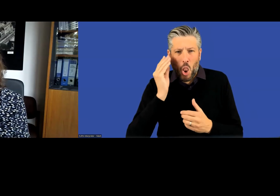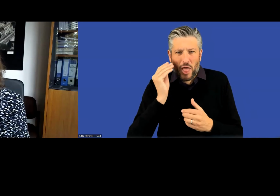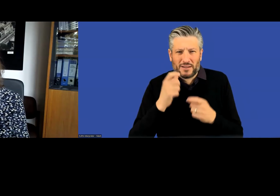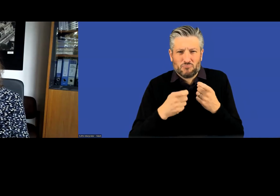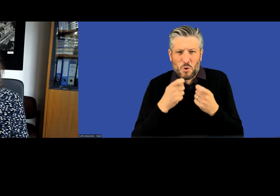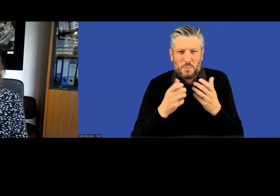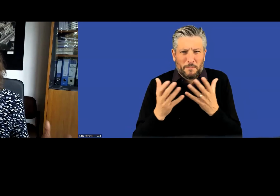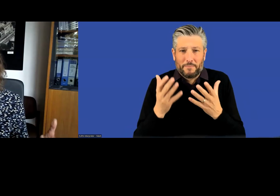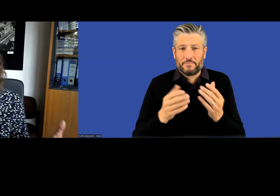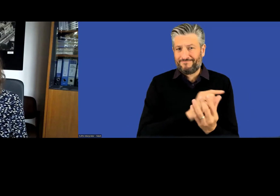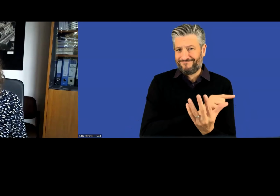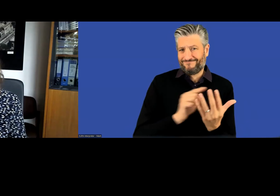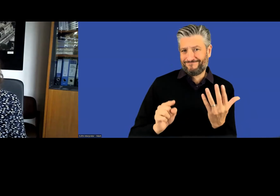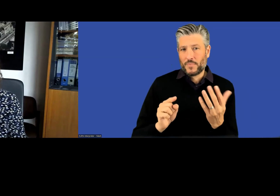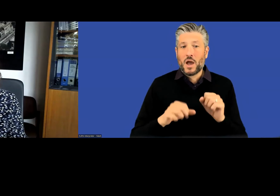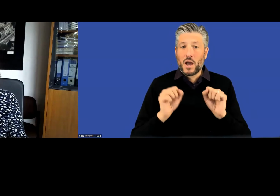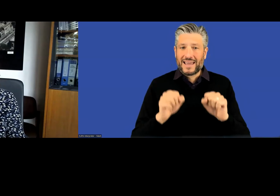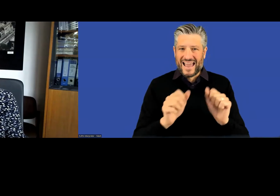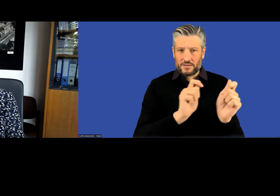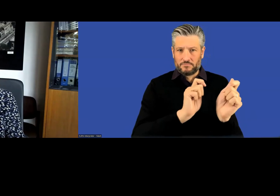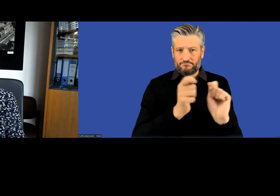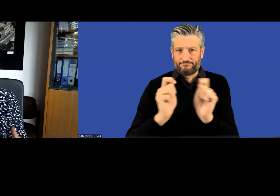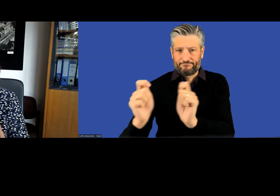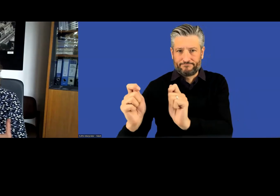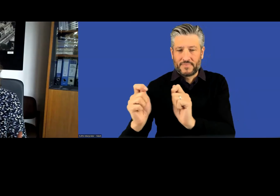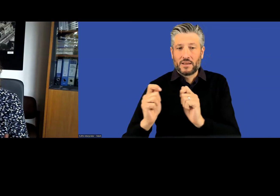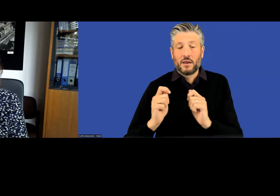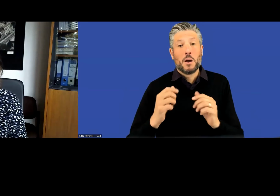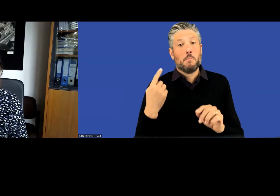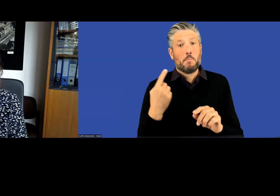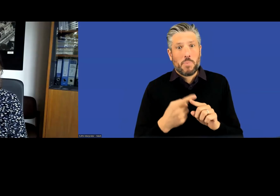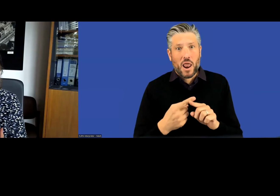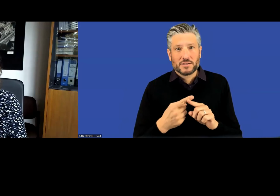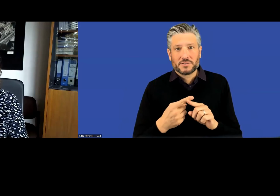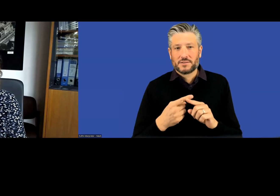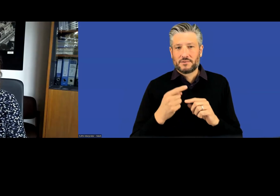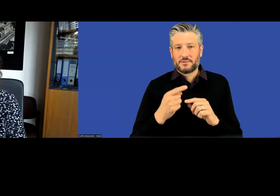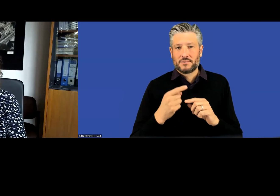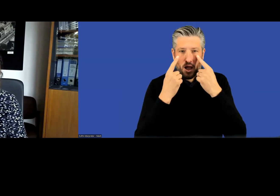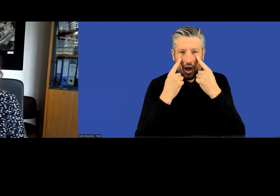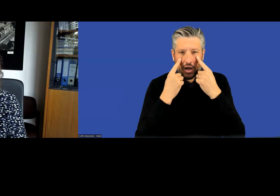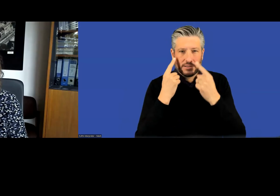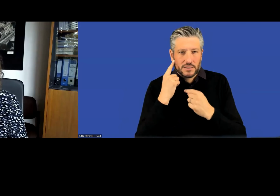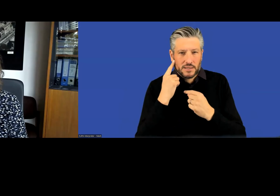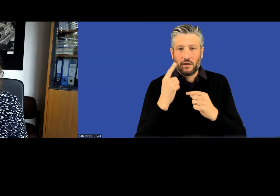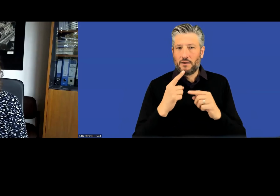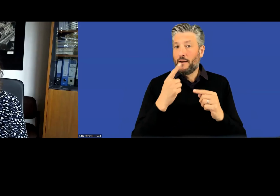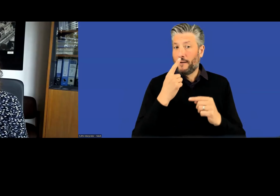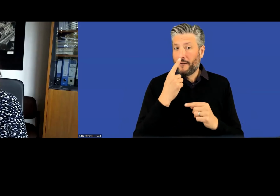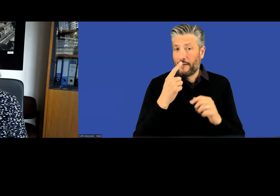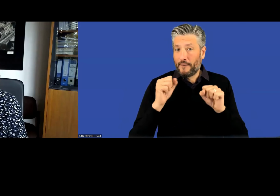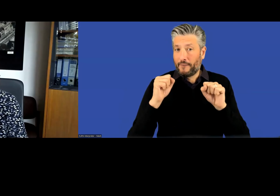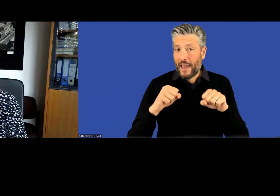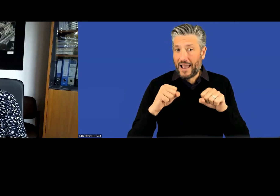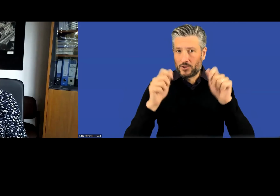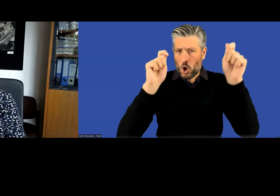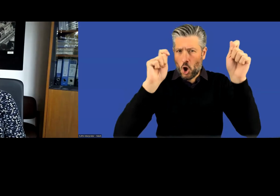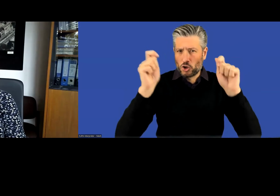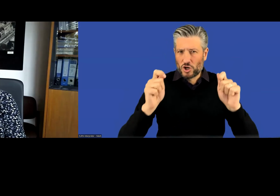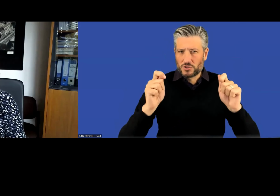adapted performance for those with sensory sensitivities, such as adjusting the lighting and the sound effects to really make the